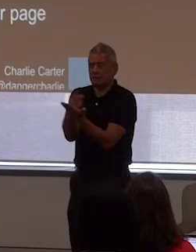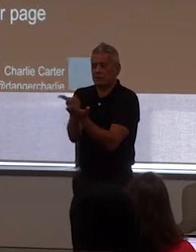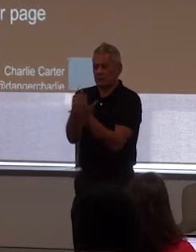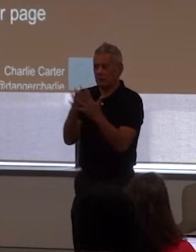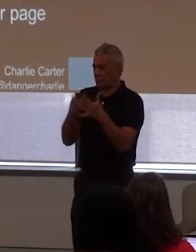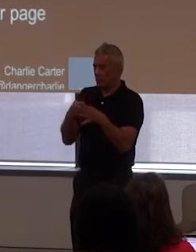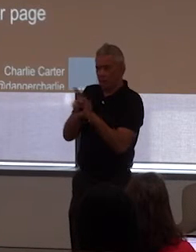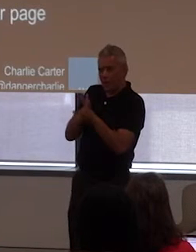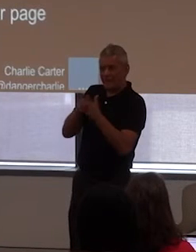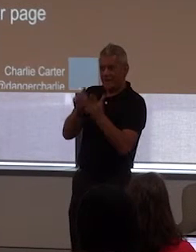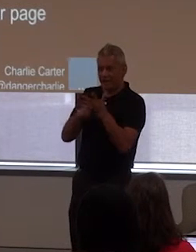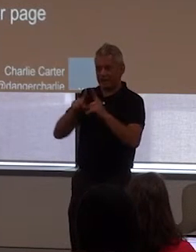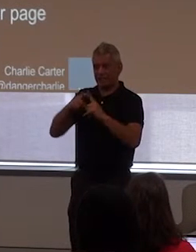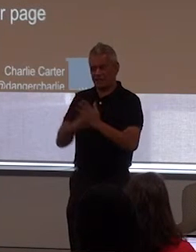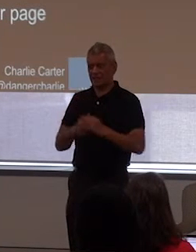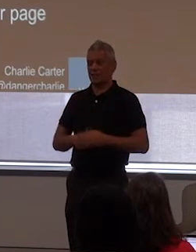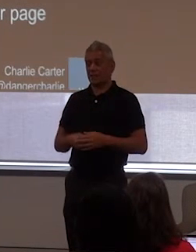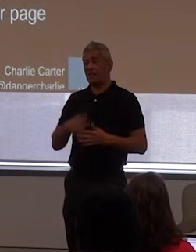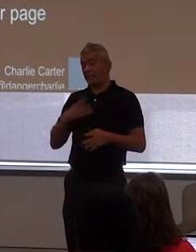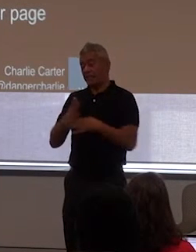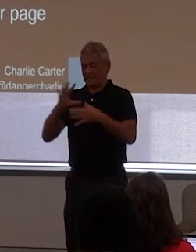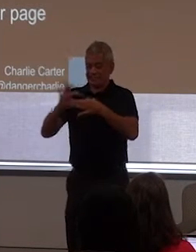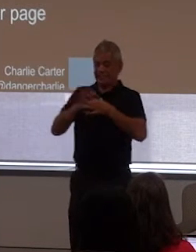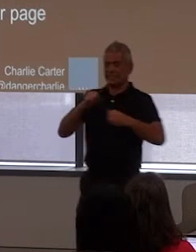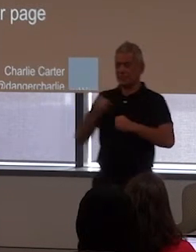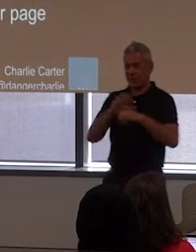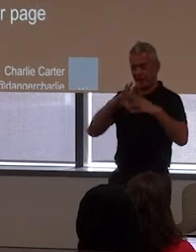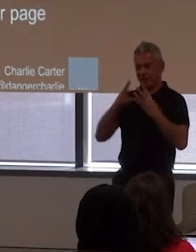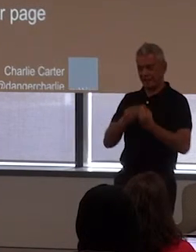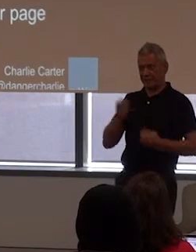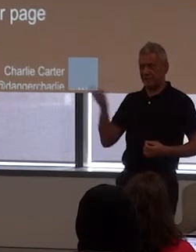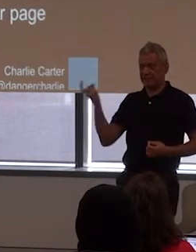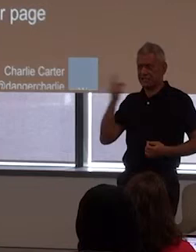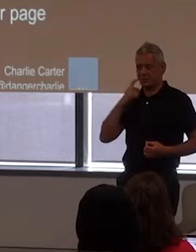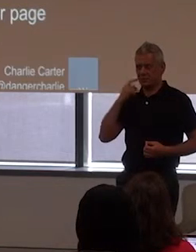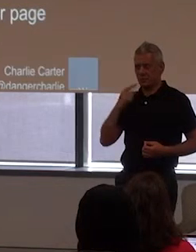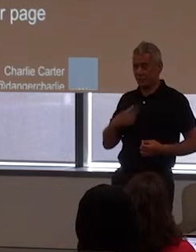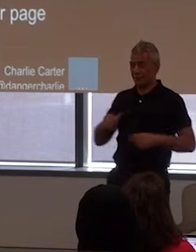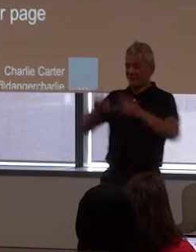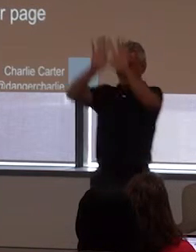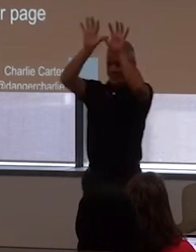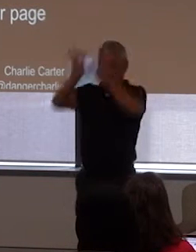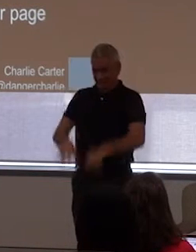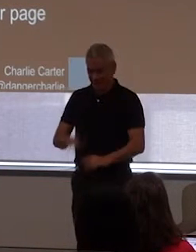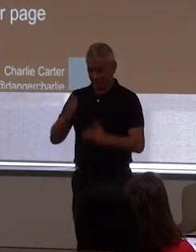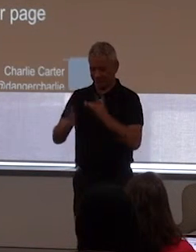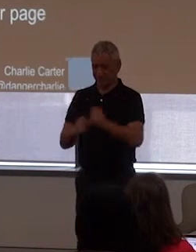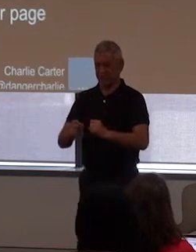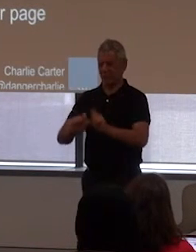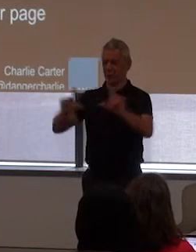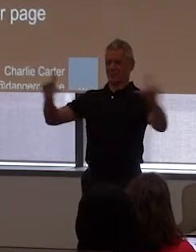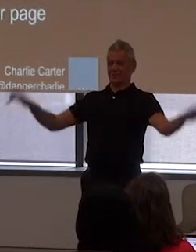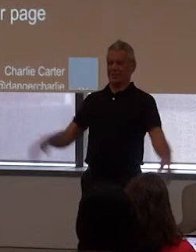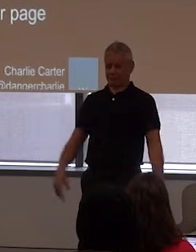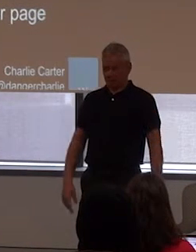Essentially, it comes off the back of making things simple. So if people can follow a path, they know